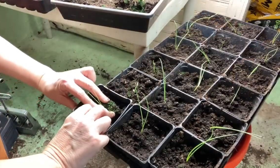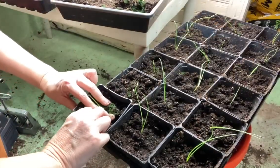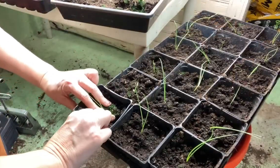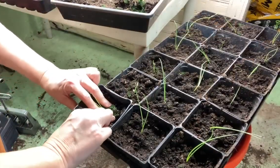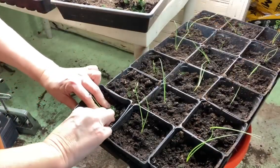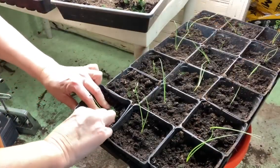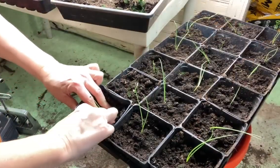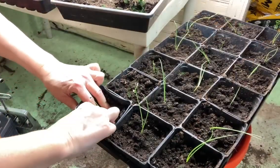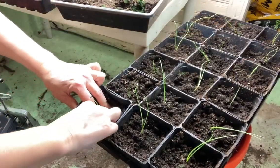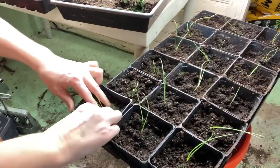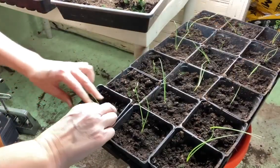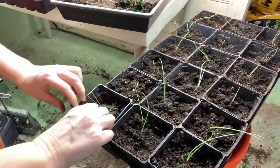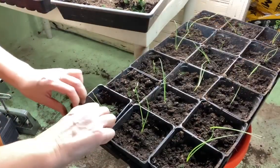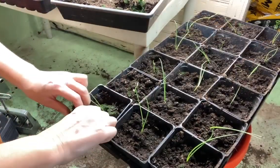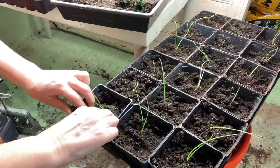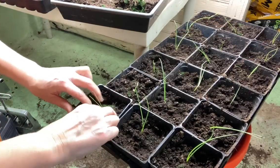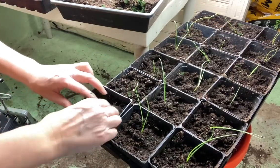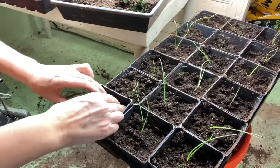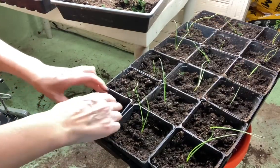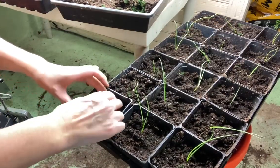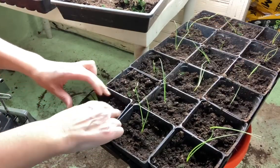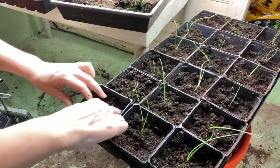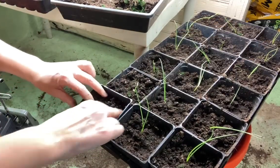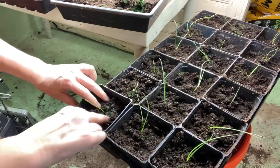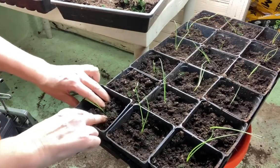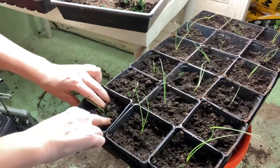be the perfect place.